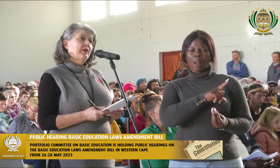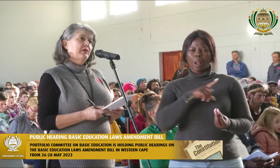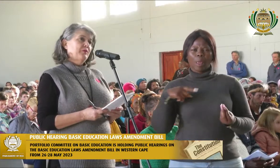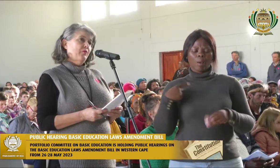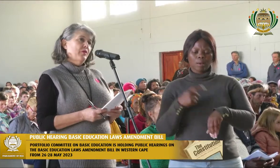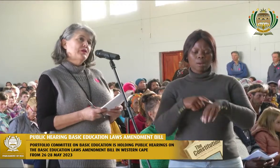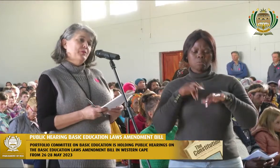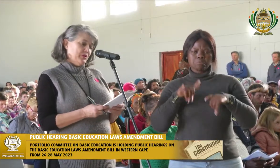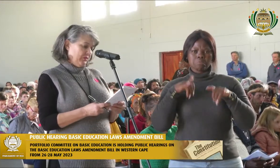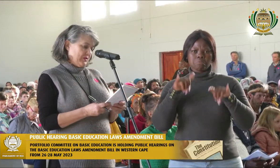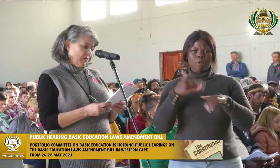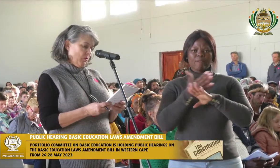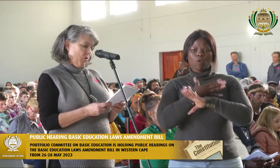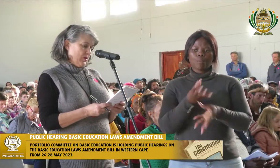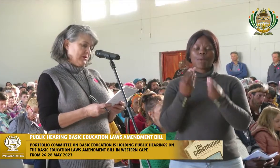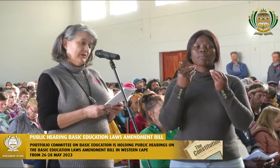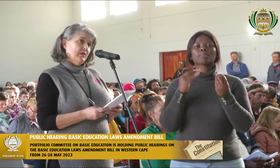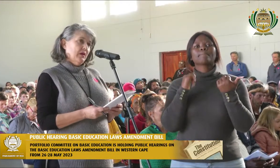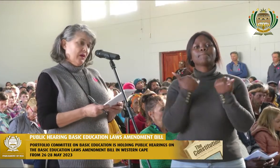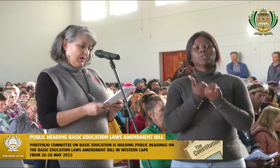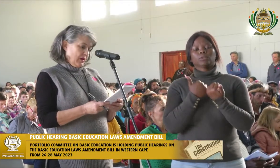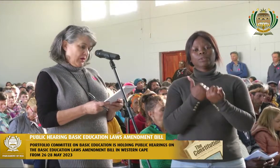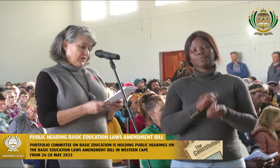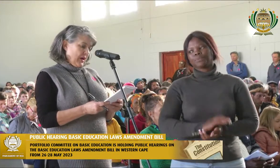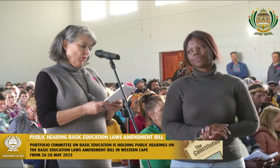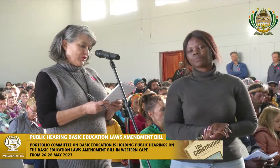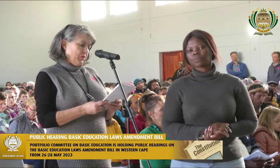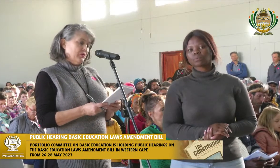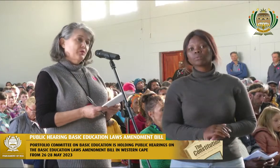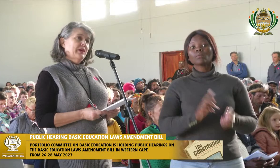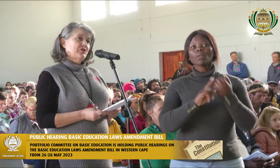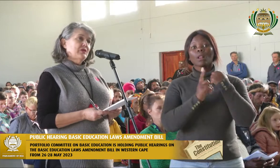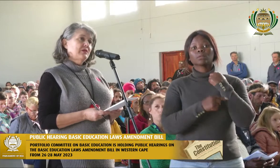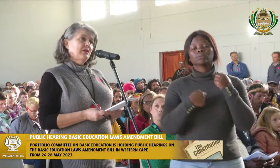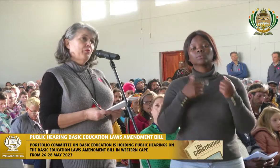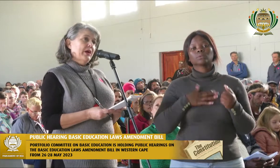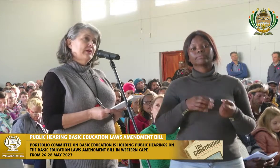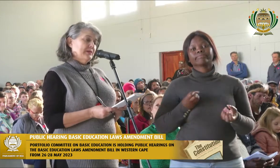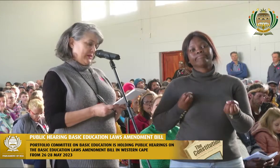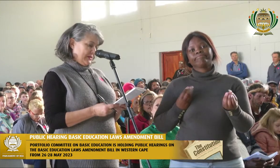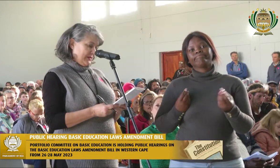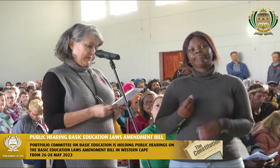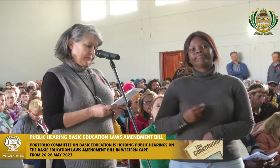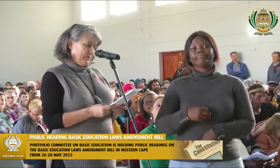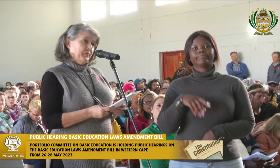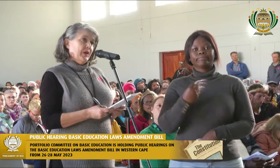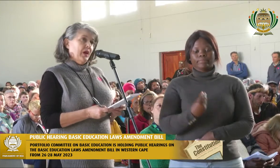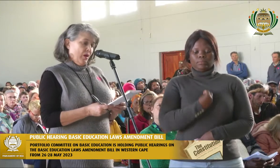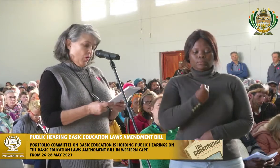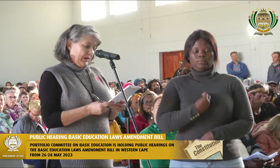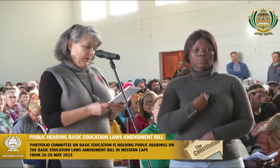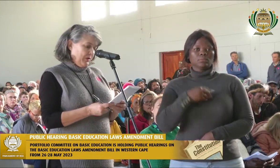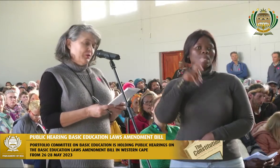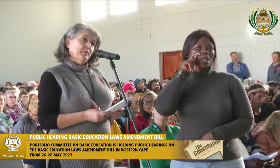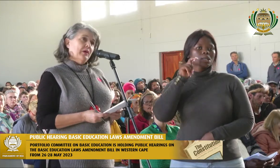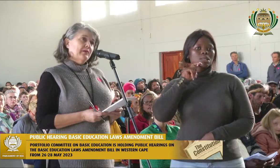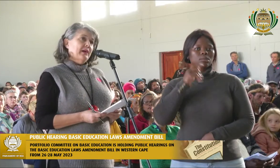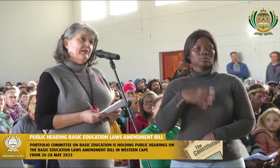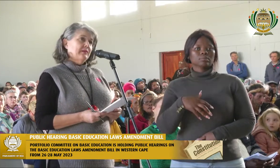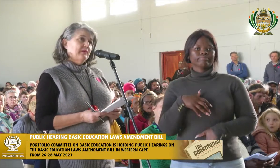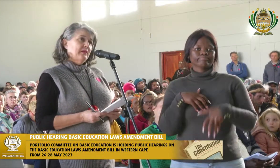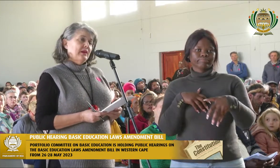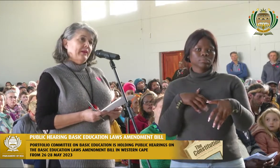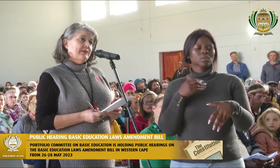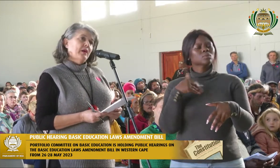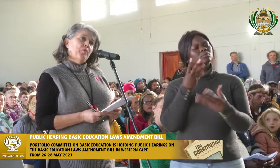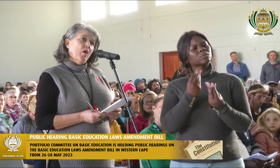long period before those bursaries are awarded. Lastly, I also want to mention teen pregnancies. What can we do about